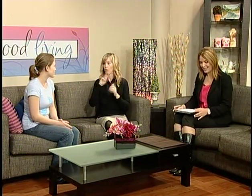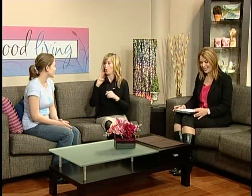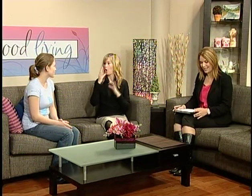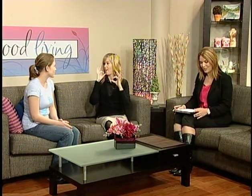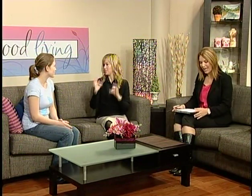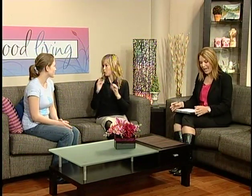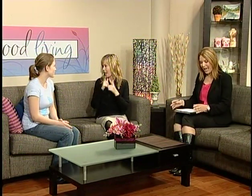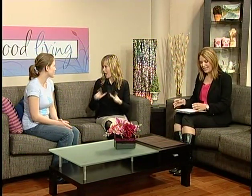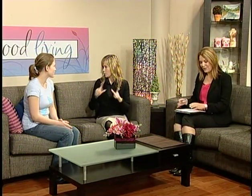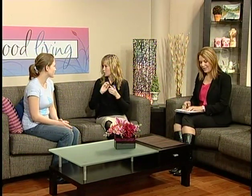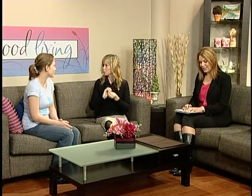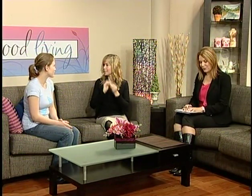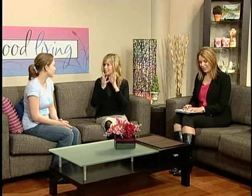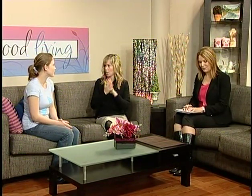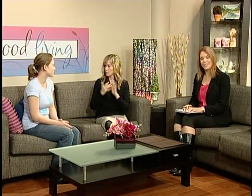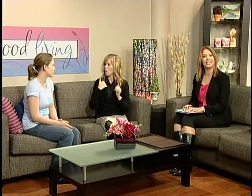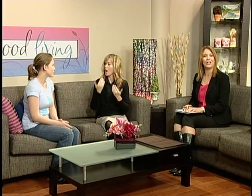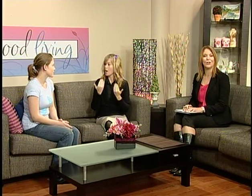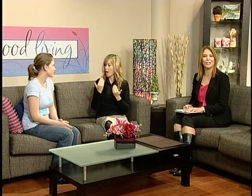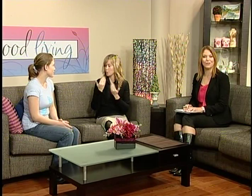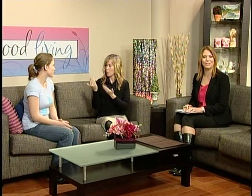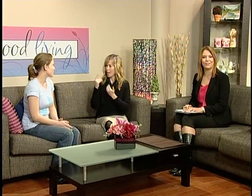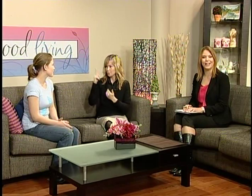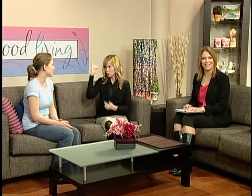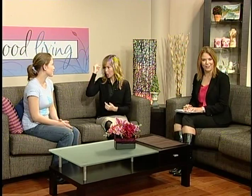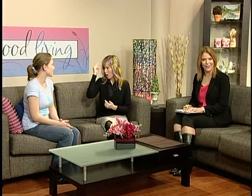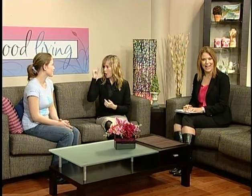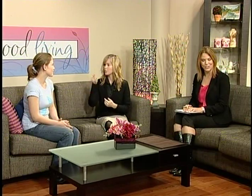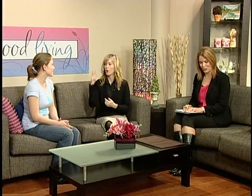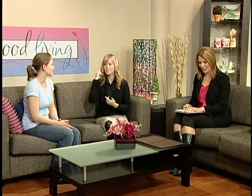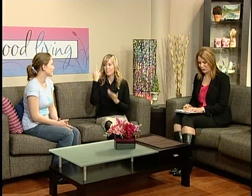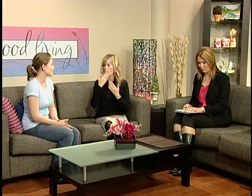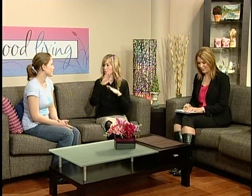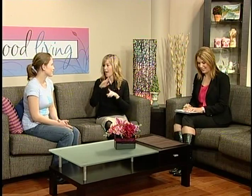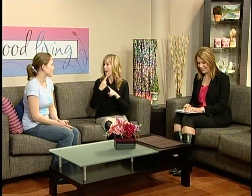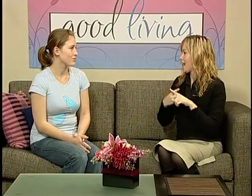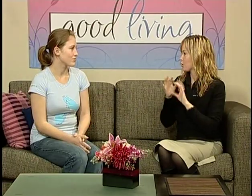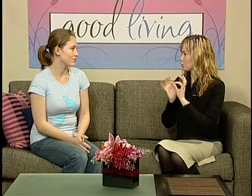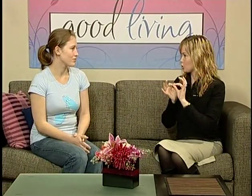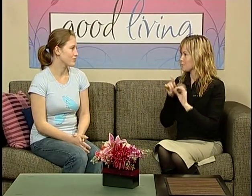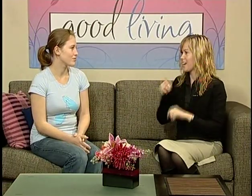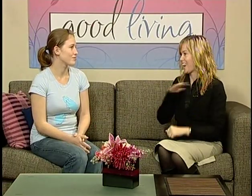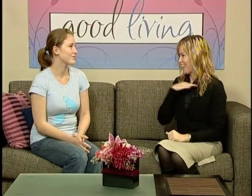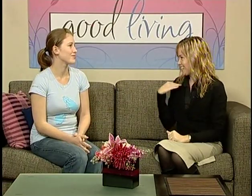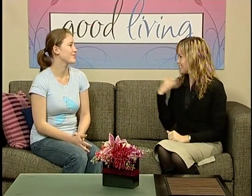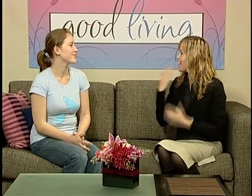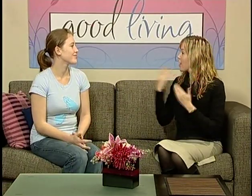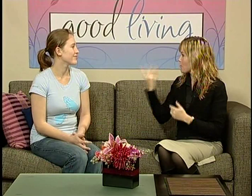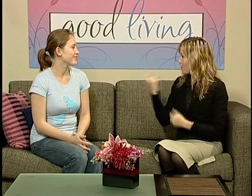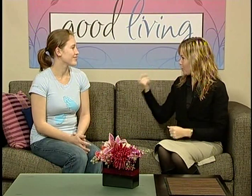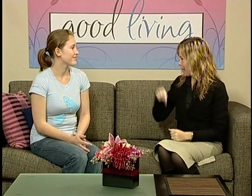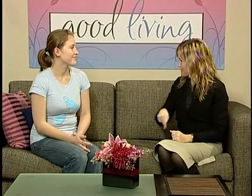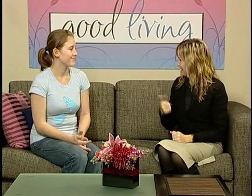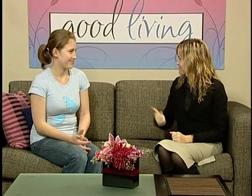Zealand Sign Language. And I would like to welcome Jenna Holland from Deaf Aotearoa and her interpreter Liz Kay. Thank you both for joining